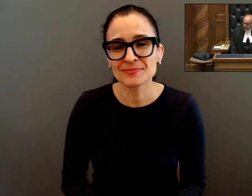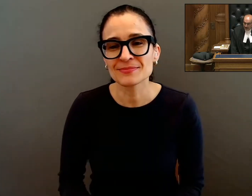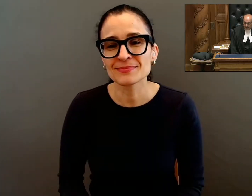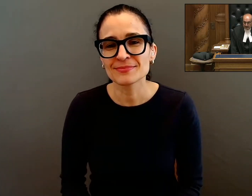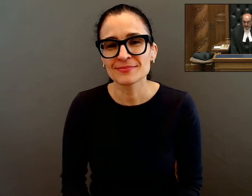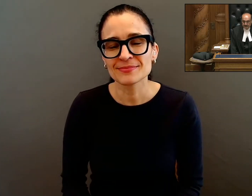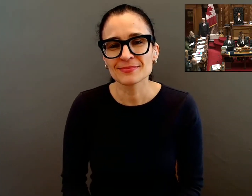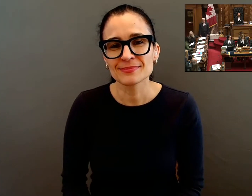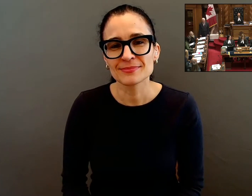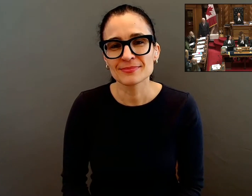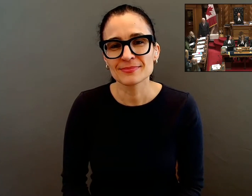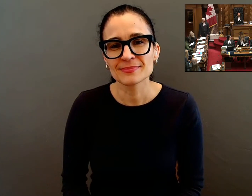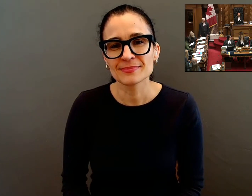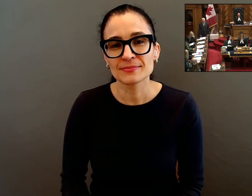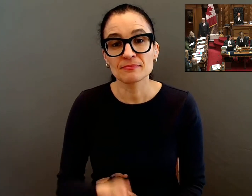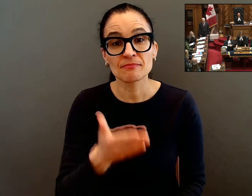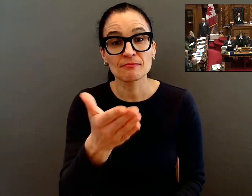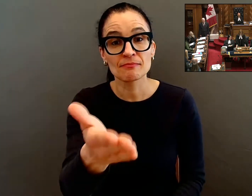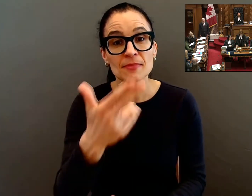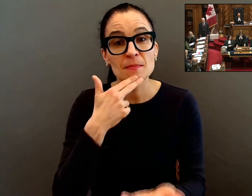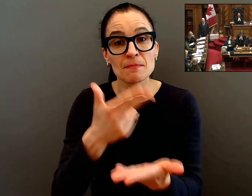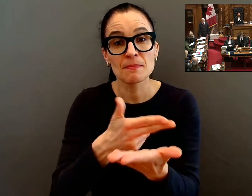Madam Clerk.